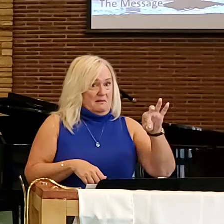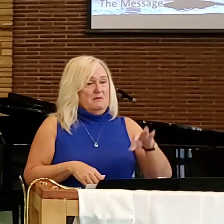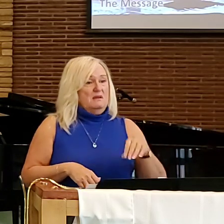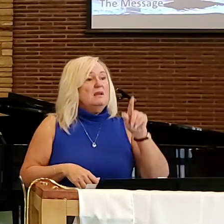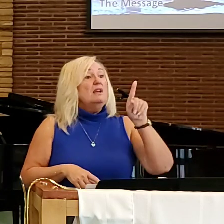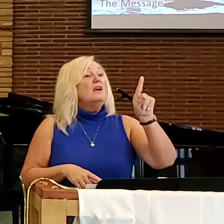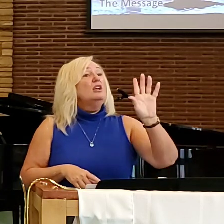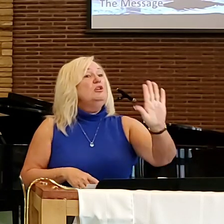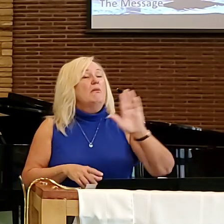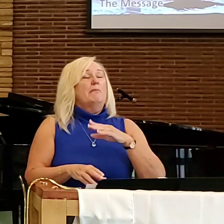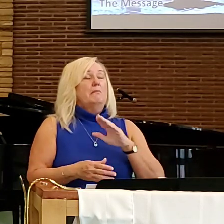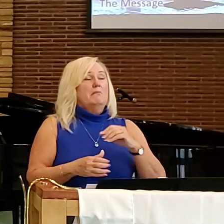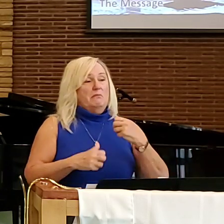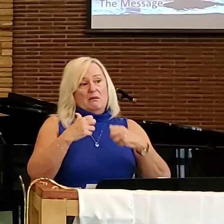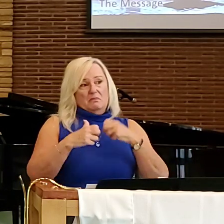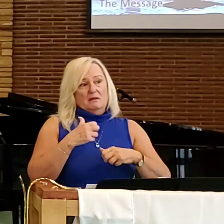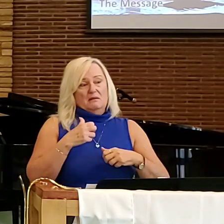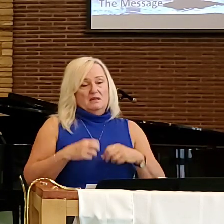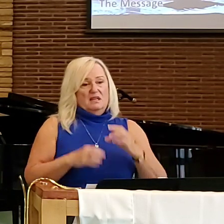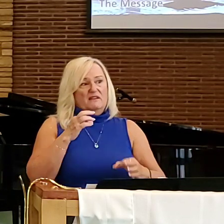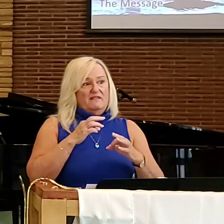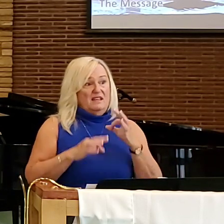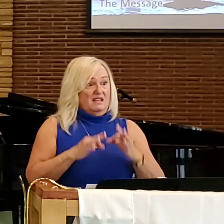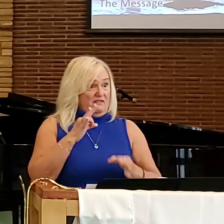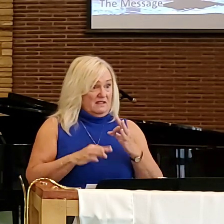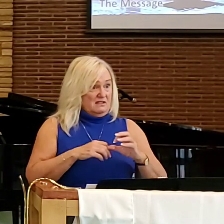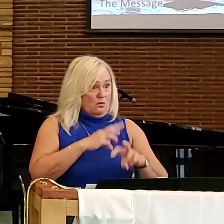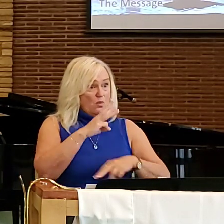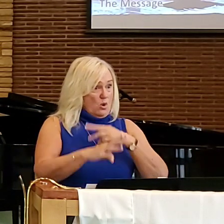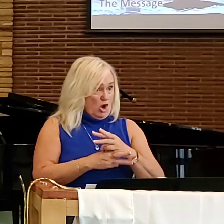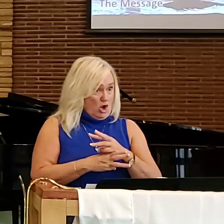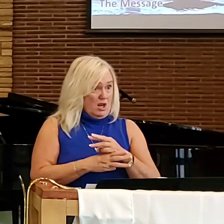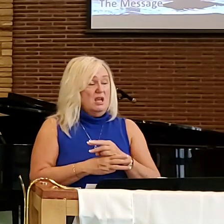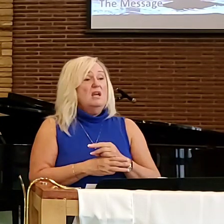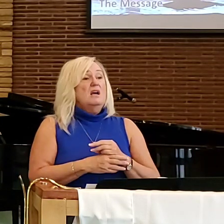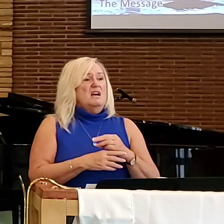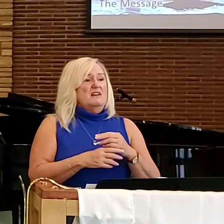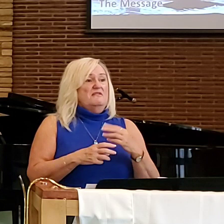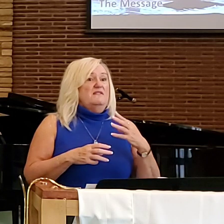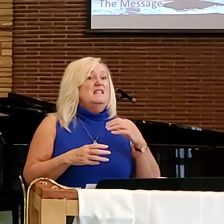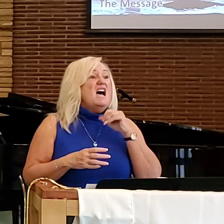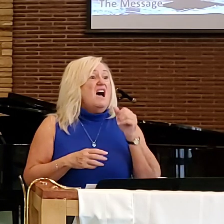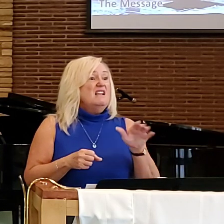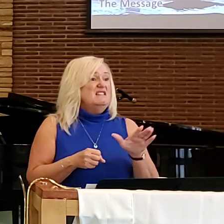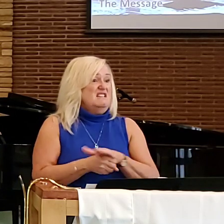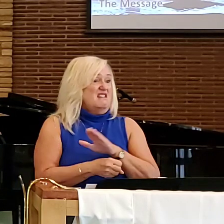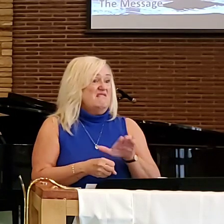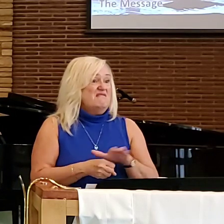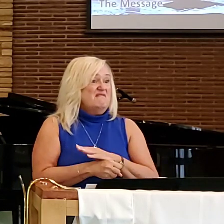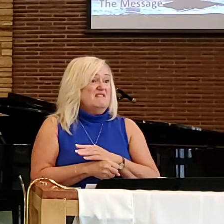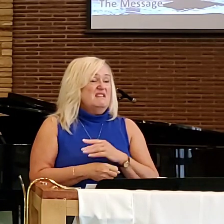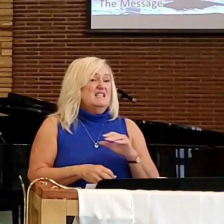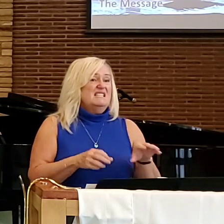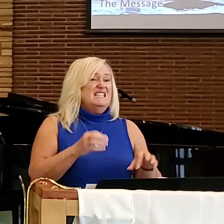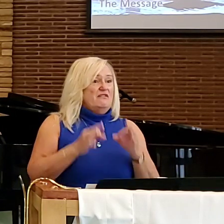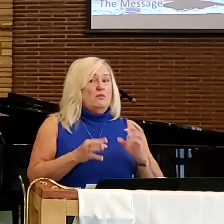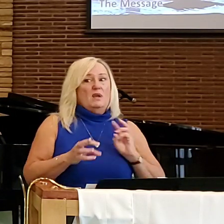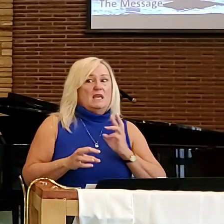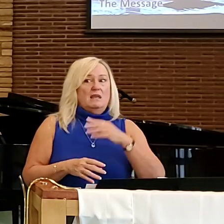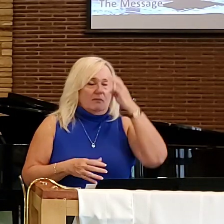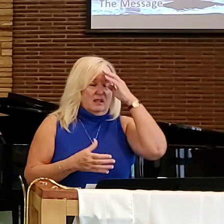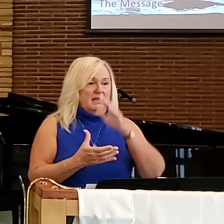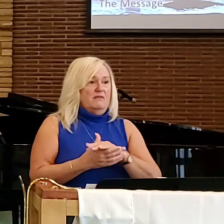problem. If it's a world of scarcity. It's almost as if we believe the world is